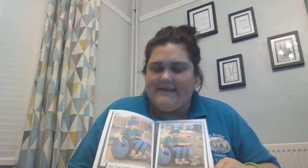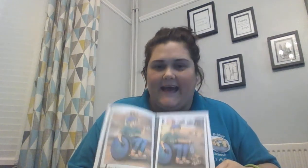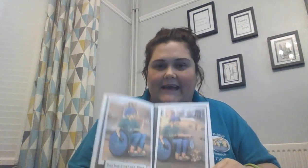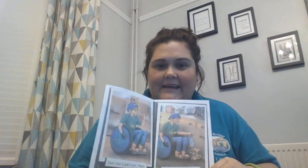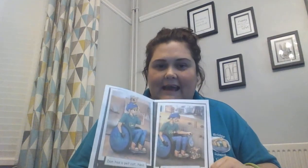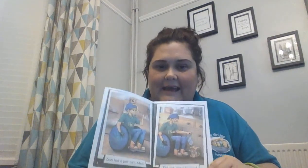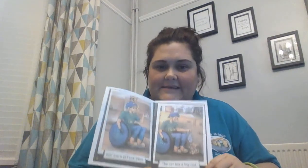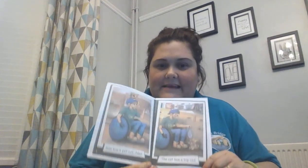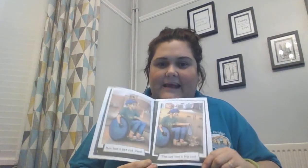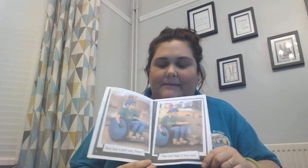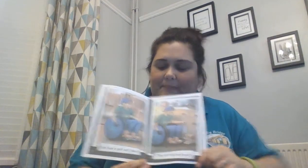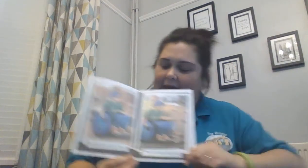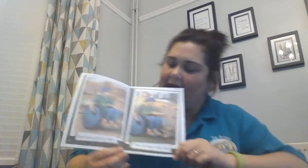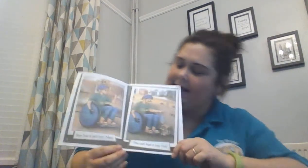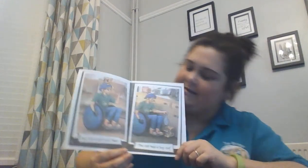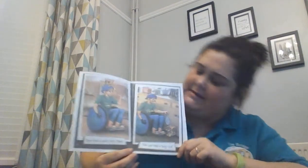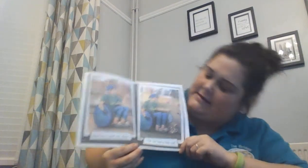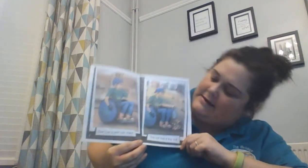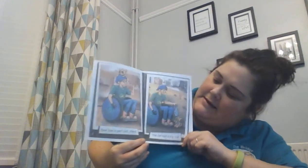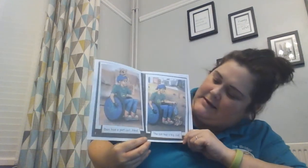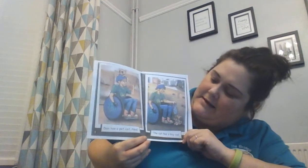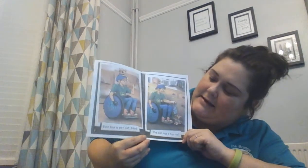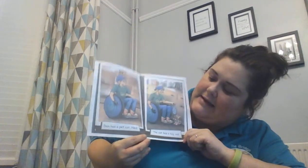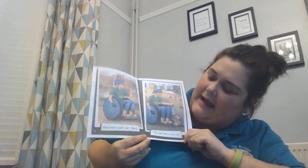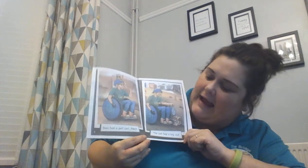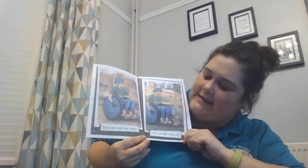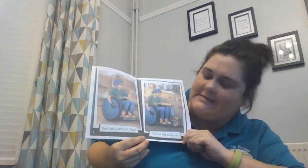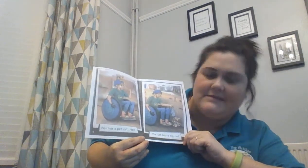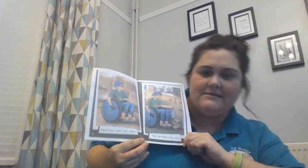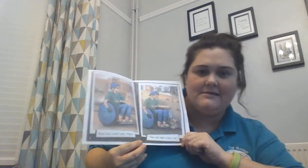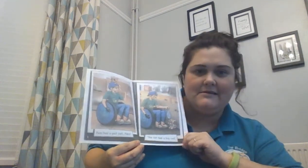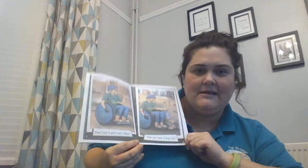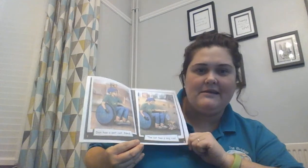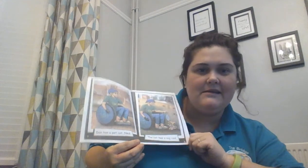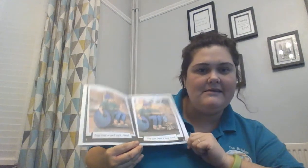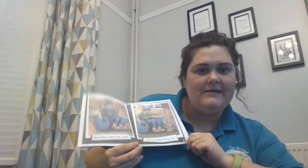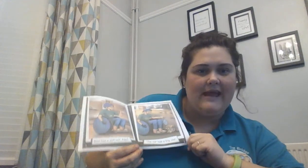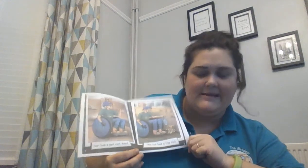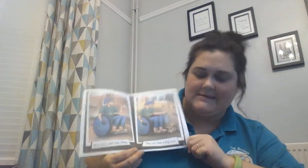Dan has a pet cat, Ned.